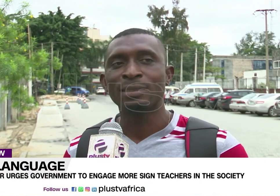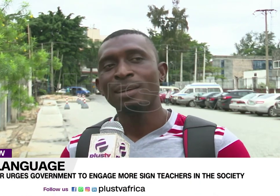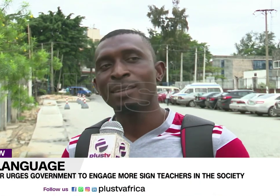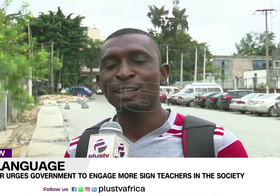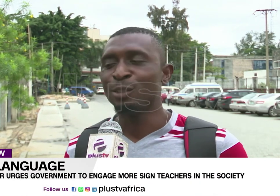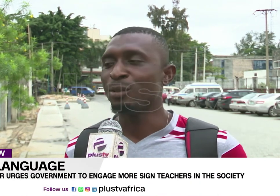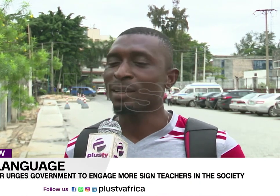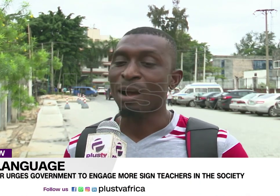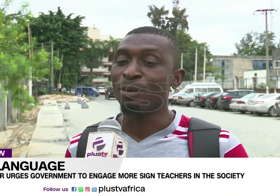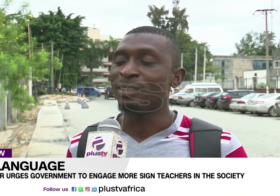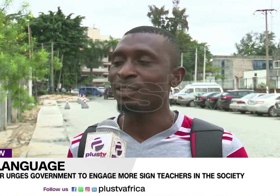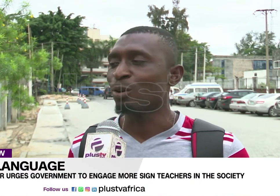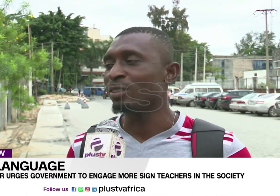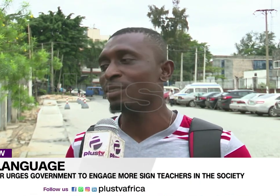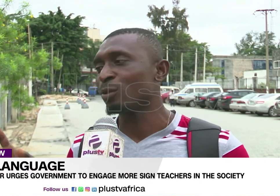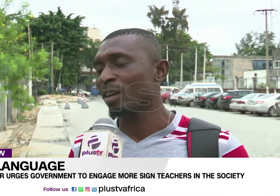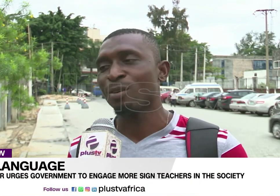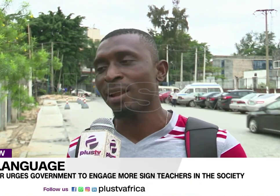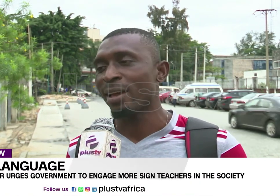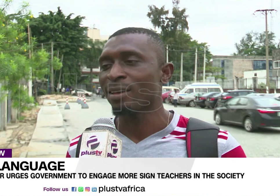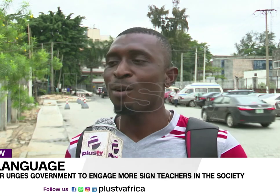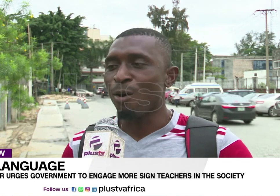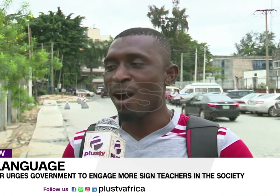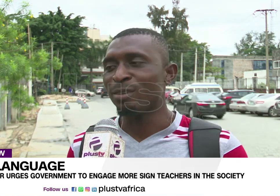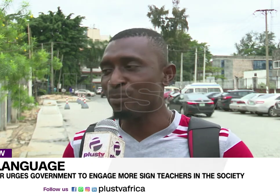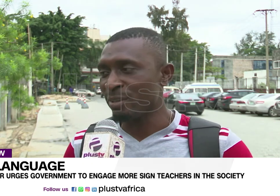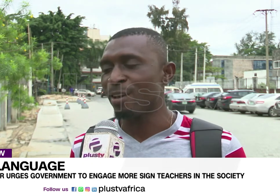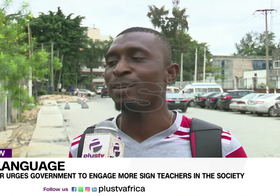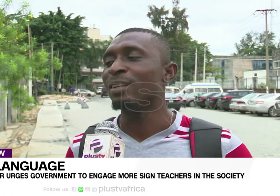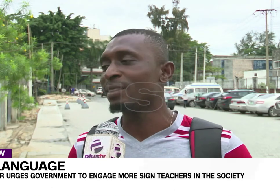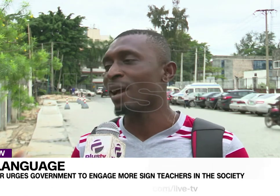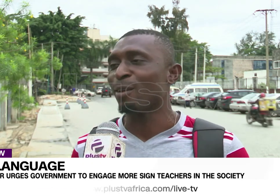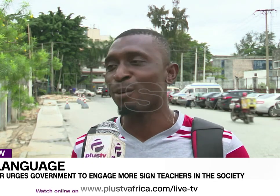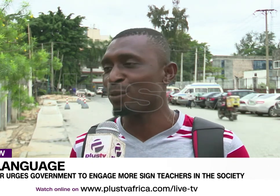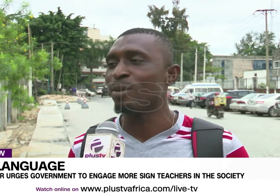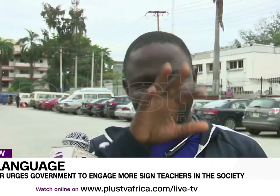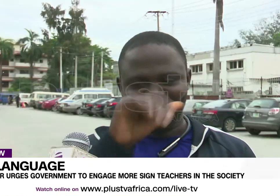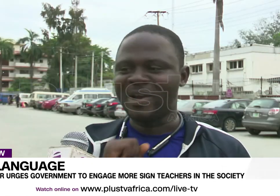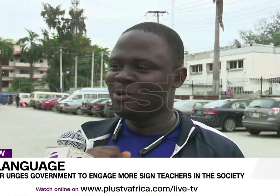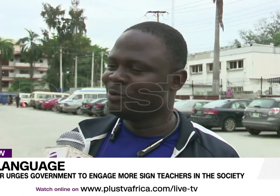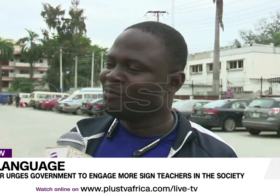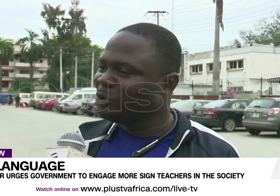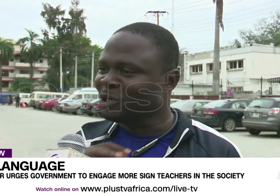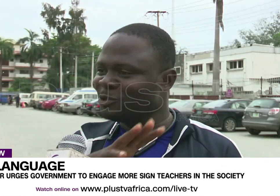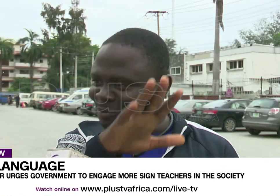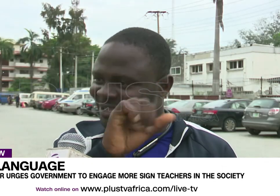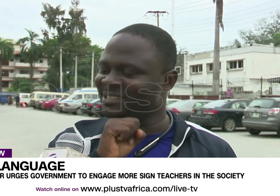telling you that I want this or this is what I don't like or how they behave if they say I love you. When you motion to somebody